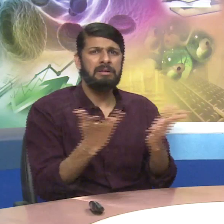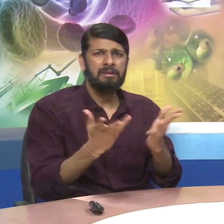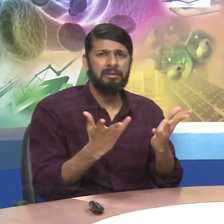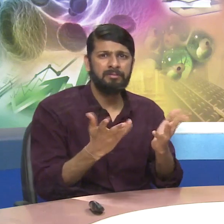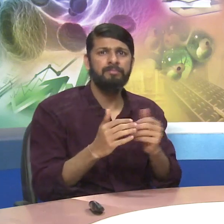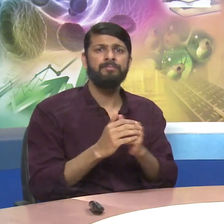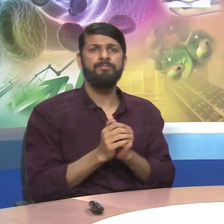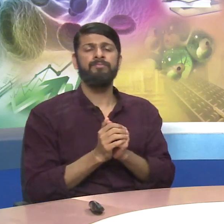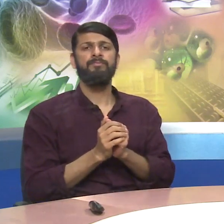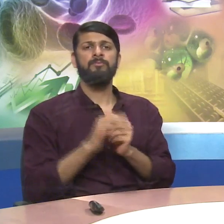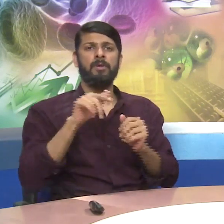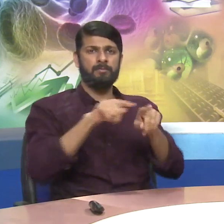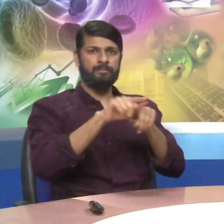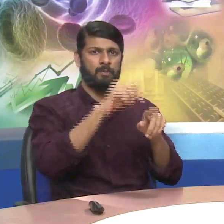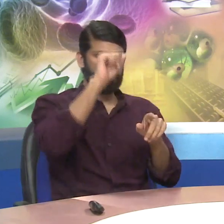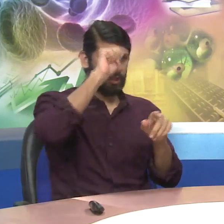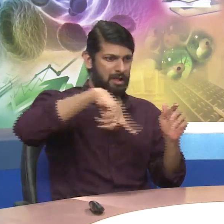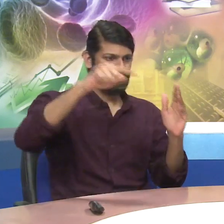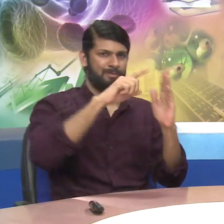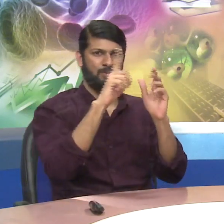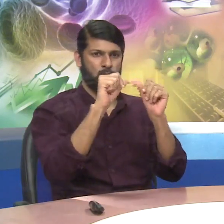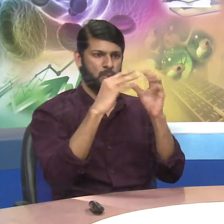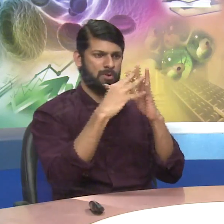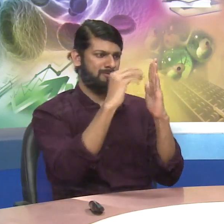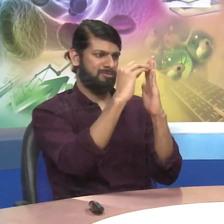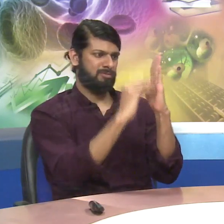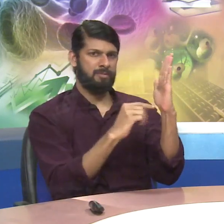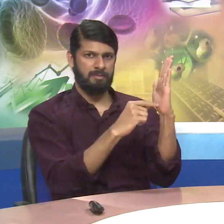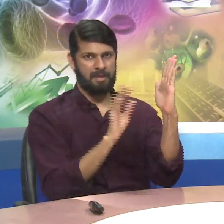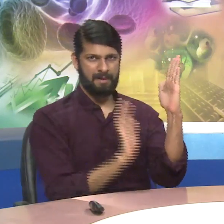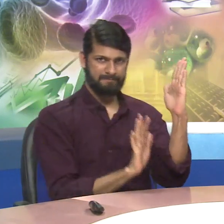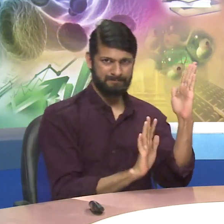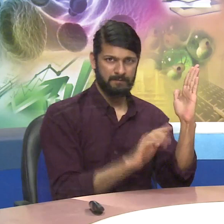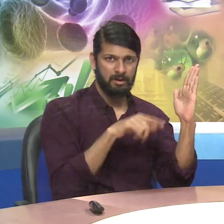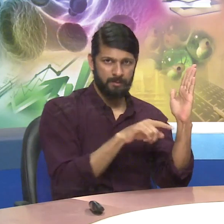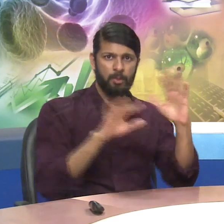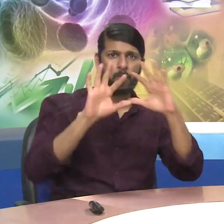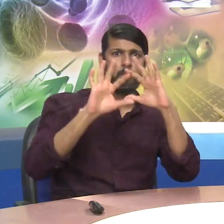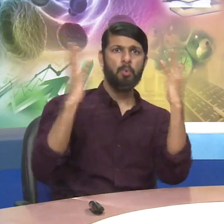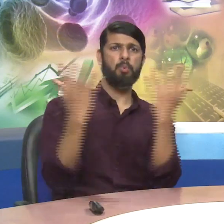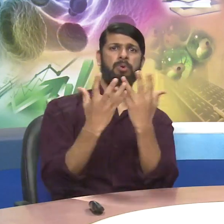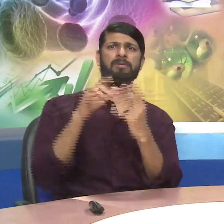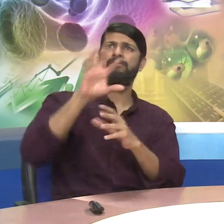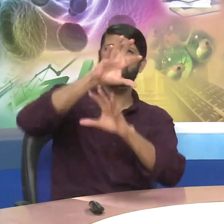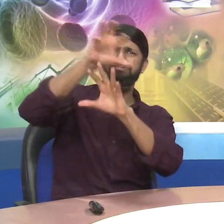And also to recognize the special features that distinguish the Indian Constitution from